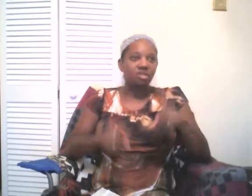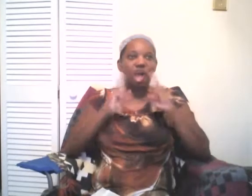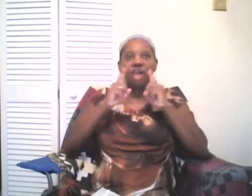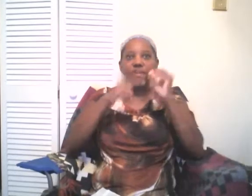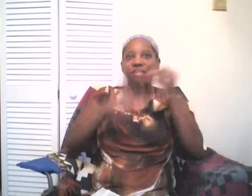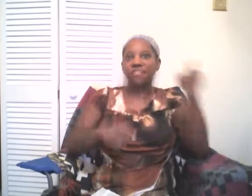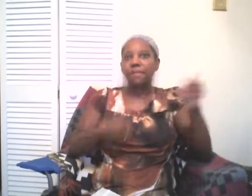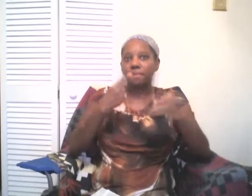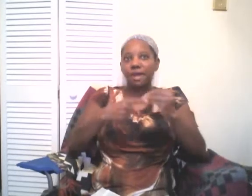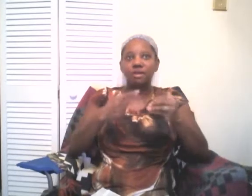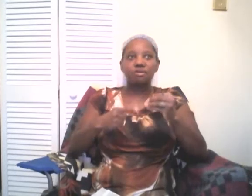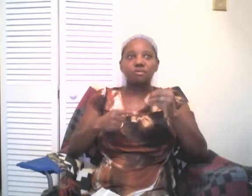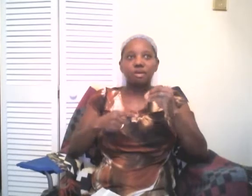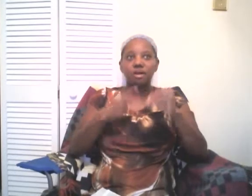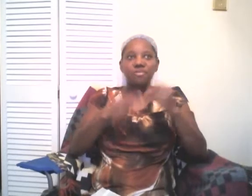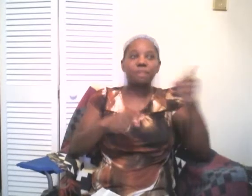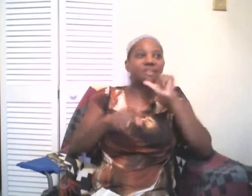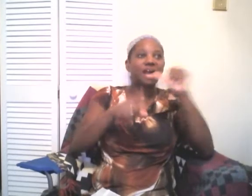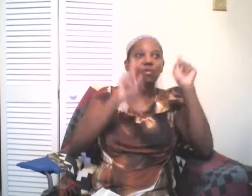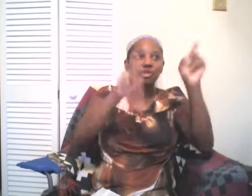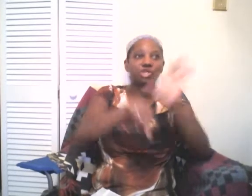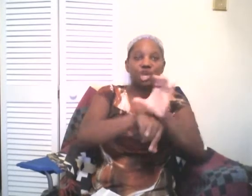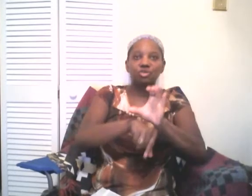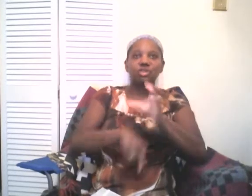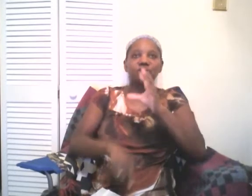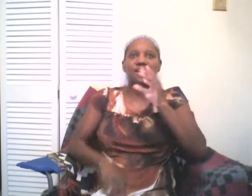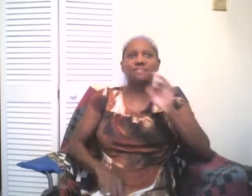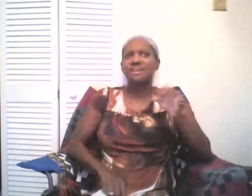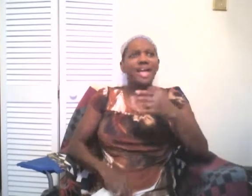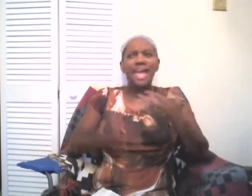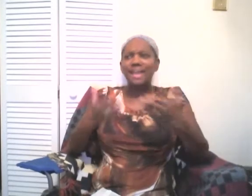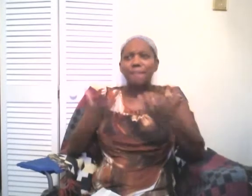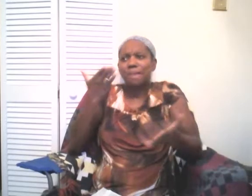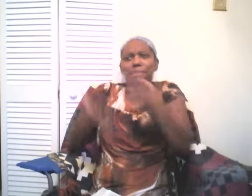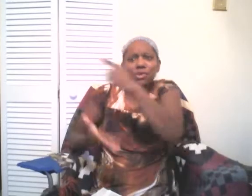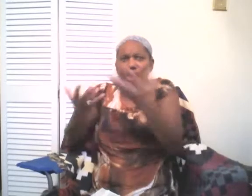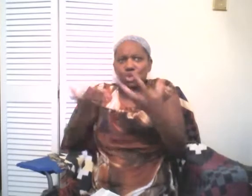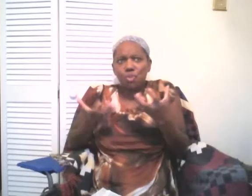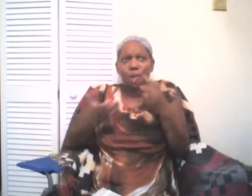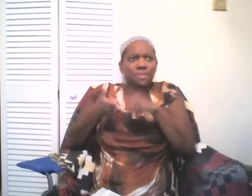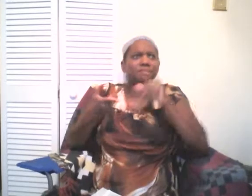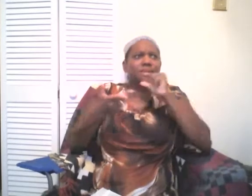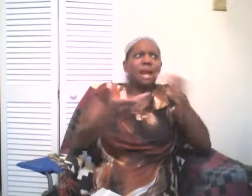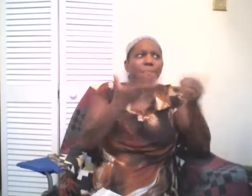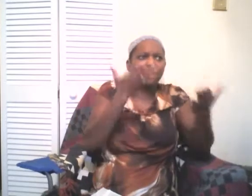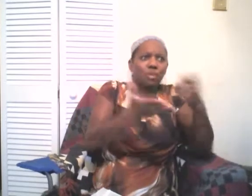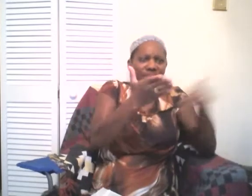talking about them not going to church and stuff. Hey, that may be what you want, but that may not be what they